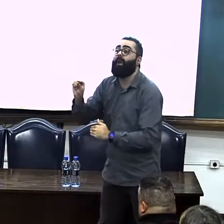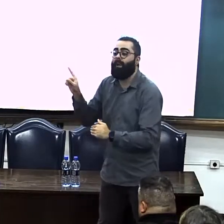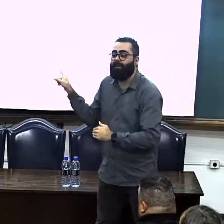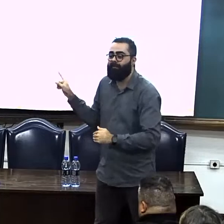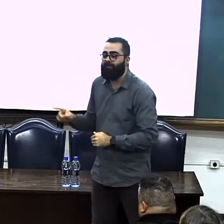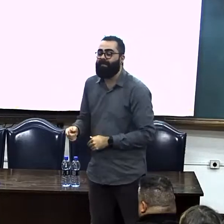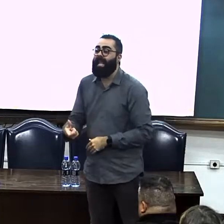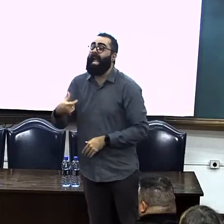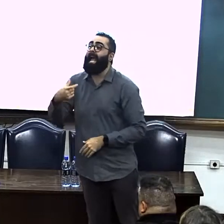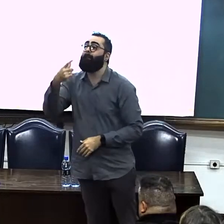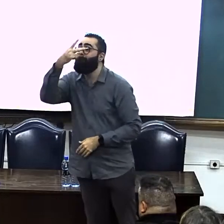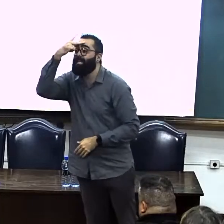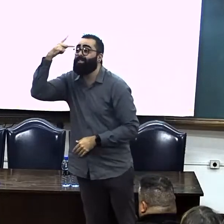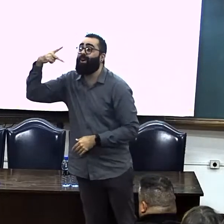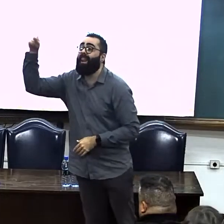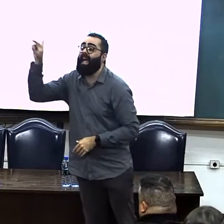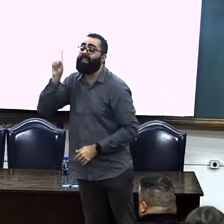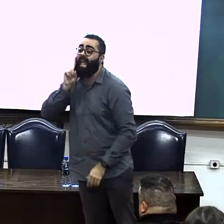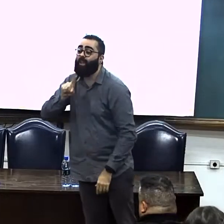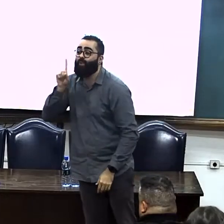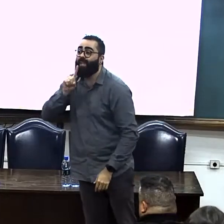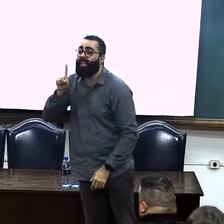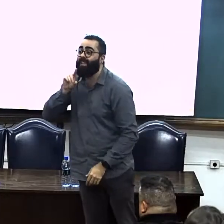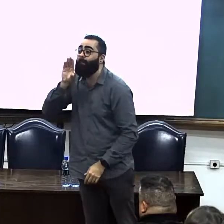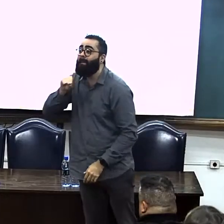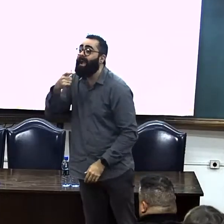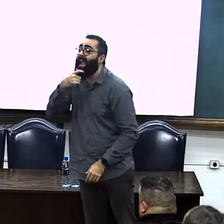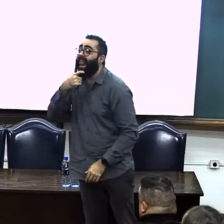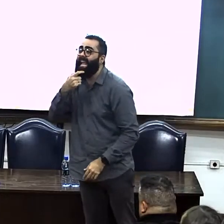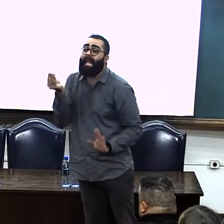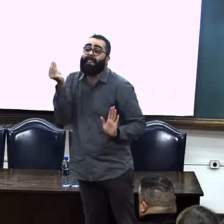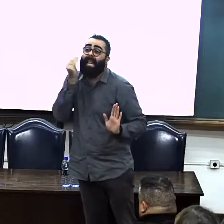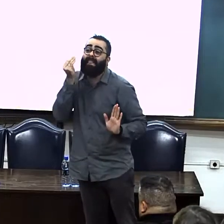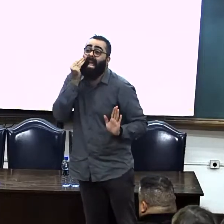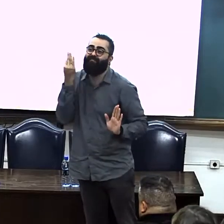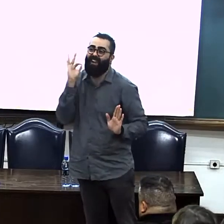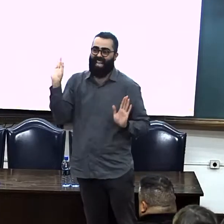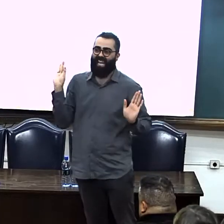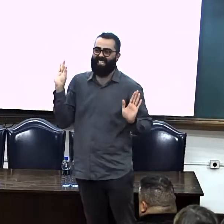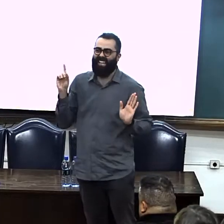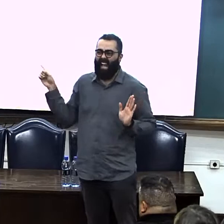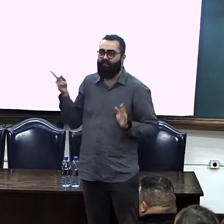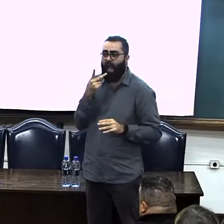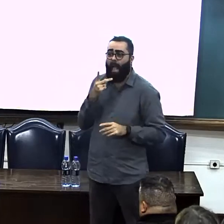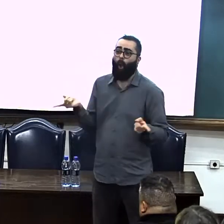Natasha, Natasha pa, son sha, pasha, kise shapa.